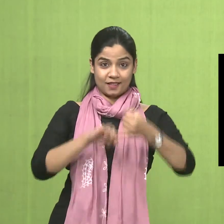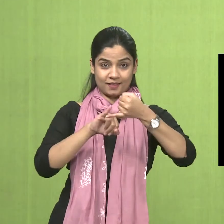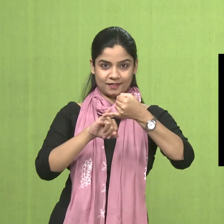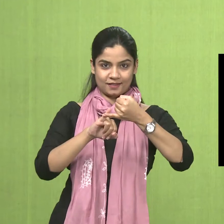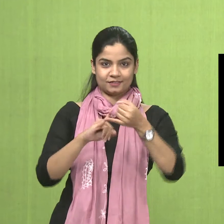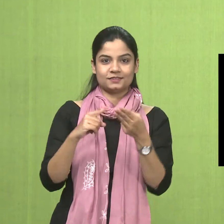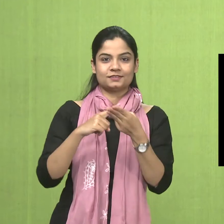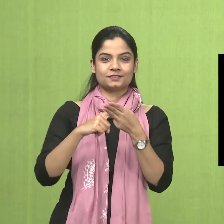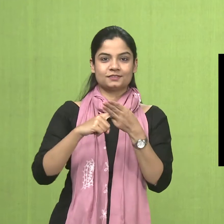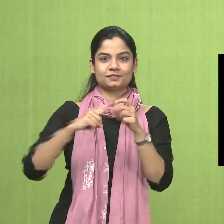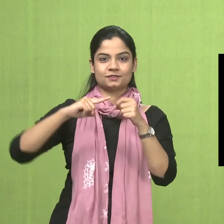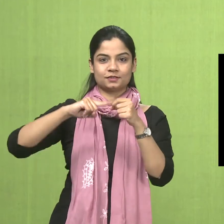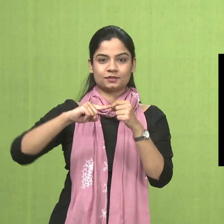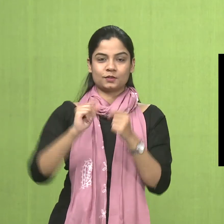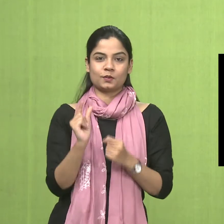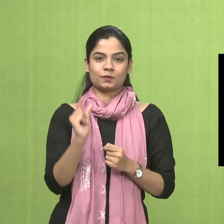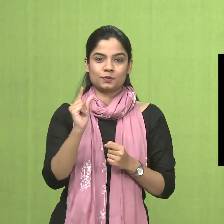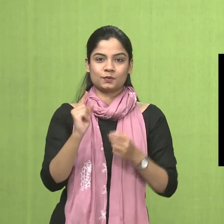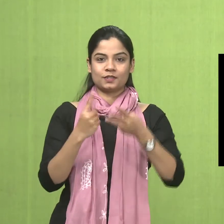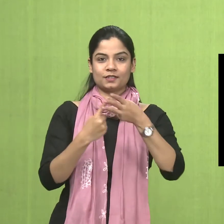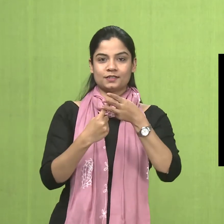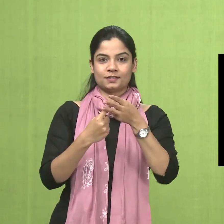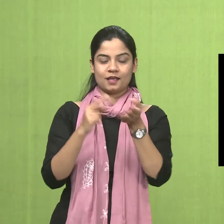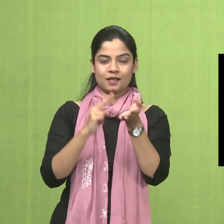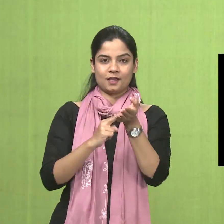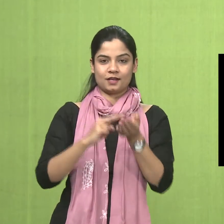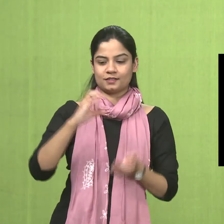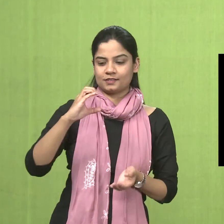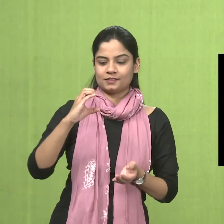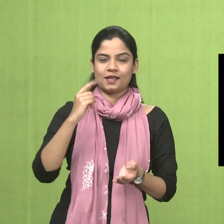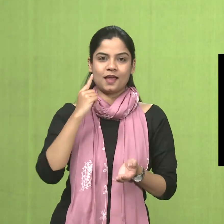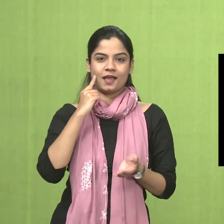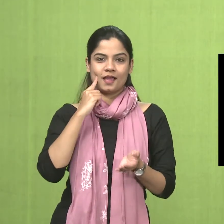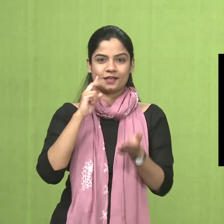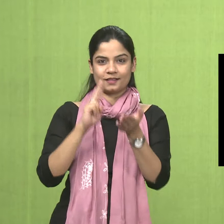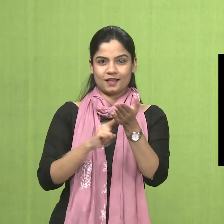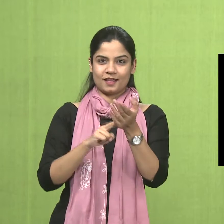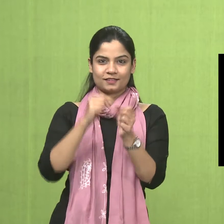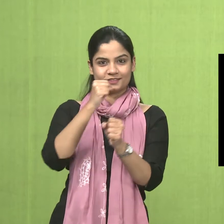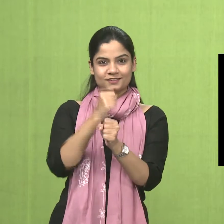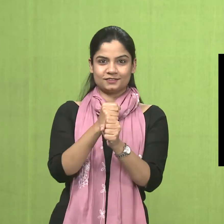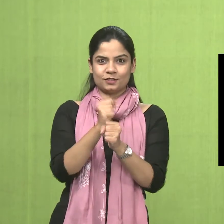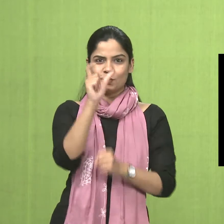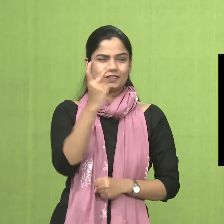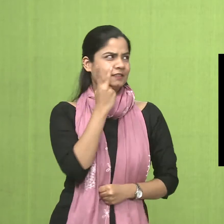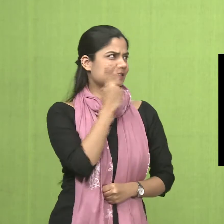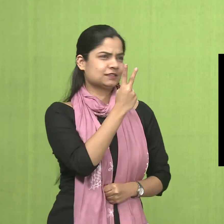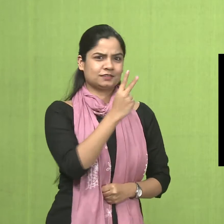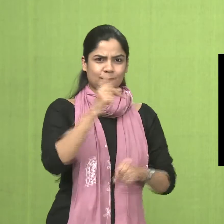Sequencing, as you can see in the picture as well, everything is arranged in a particular order. So we see